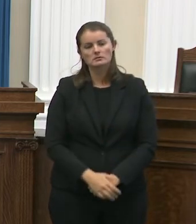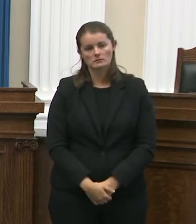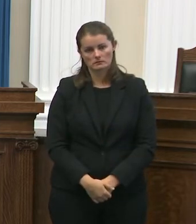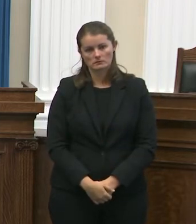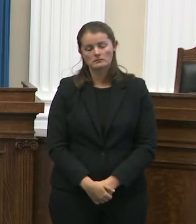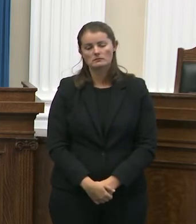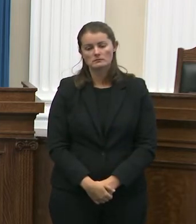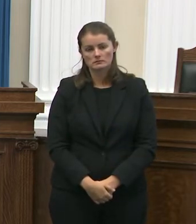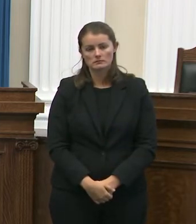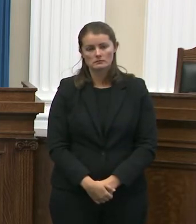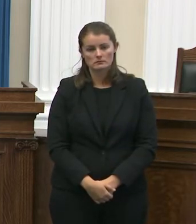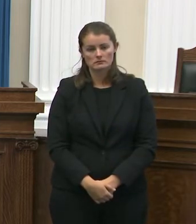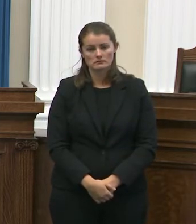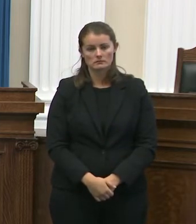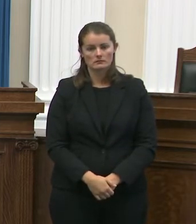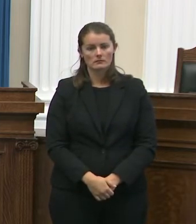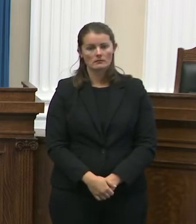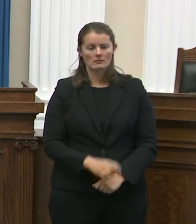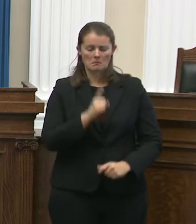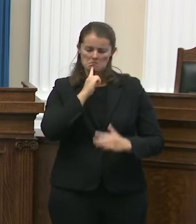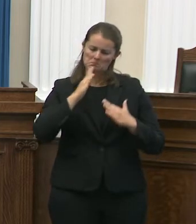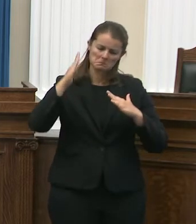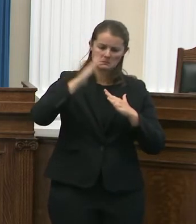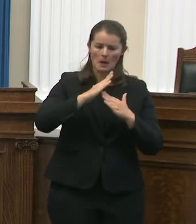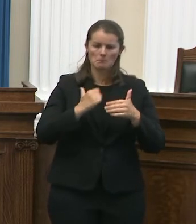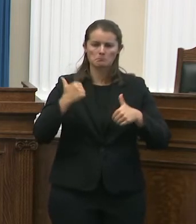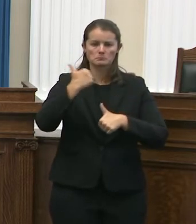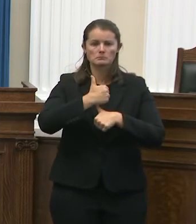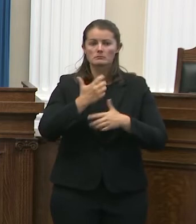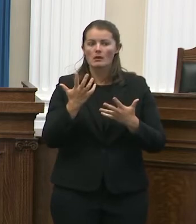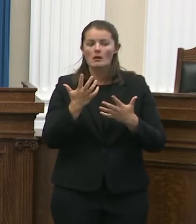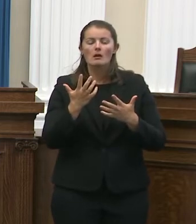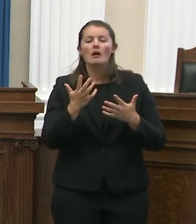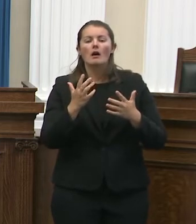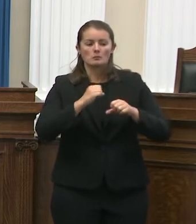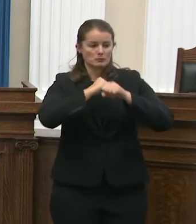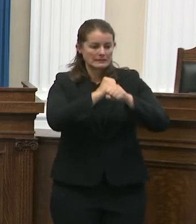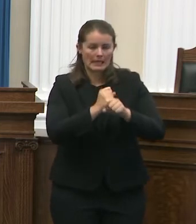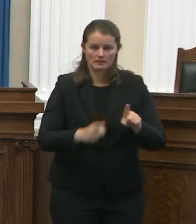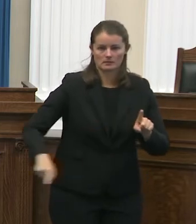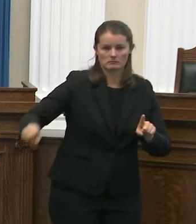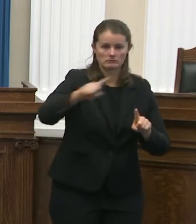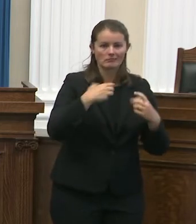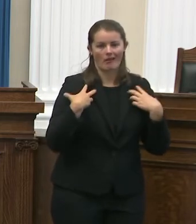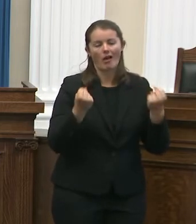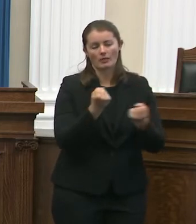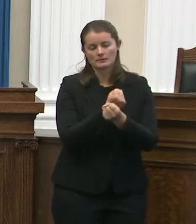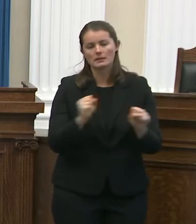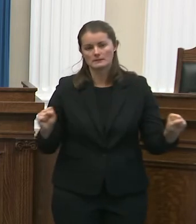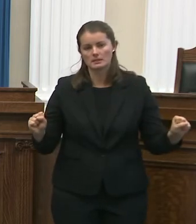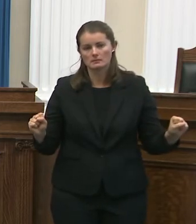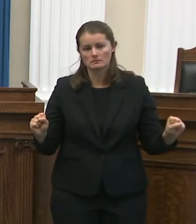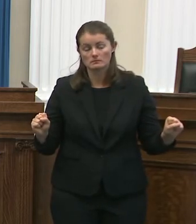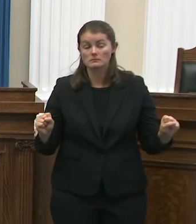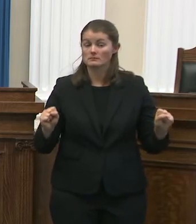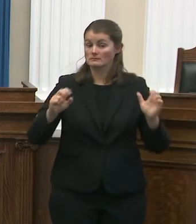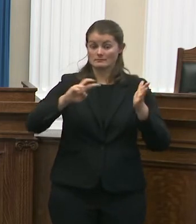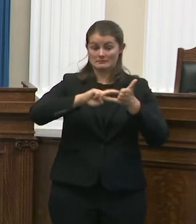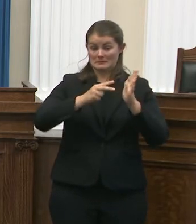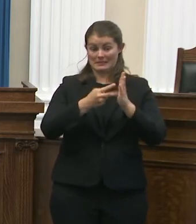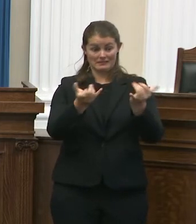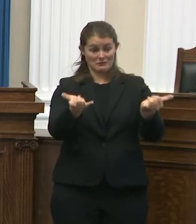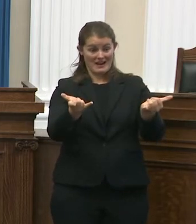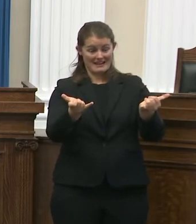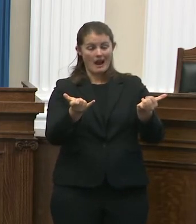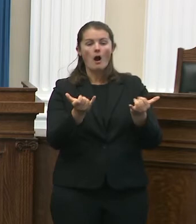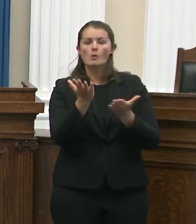of Nevadans is and always will be my top priority. Right now, that means re-implementing some of these restrictions in order